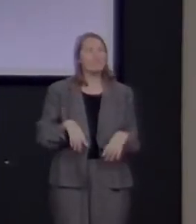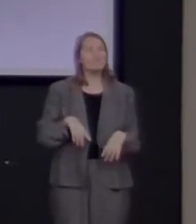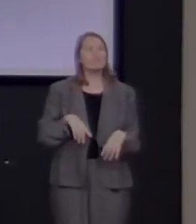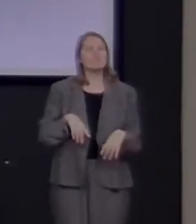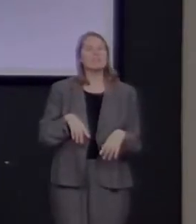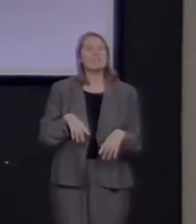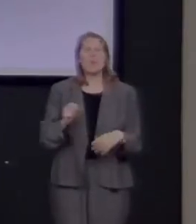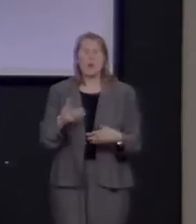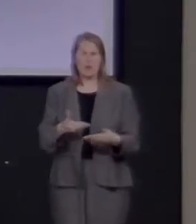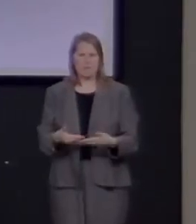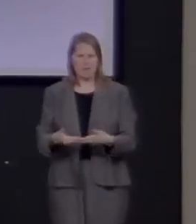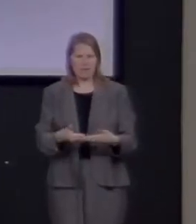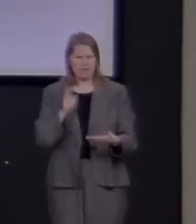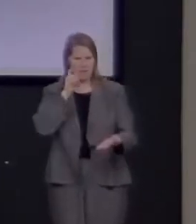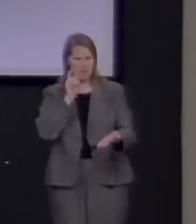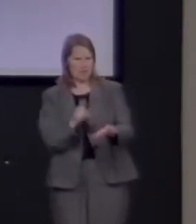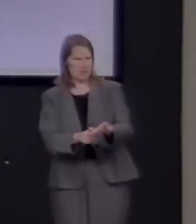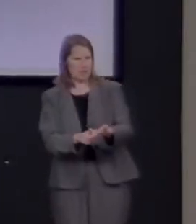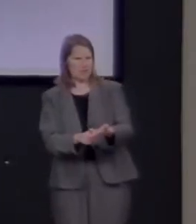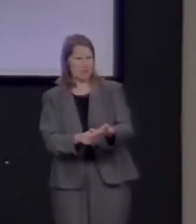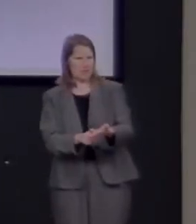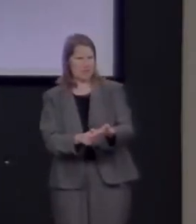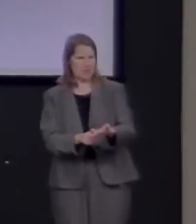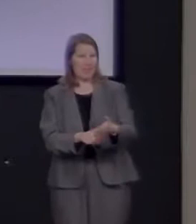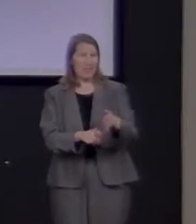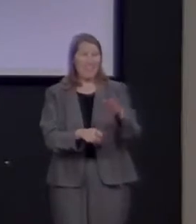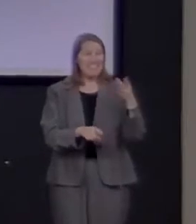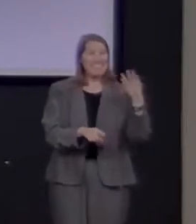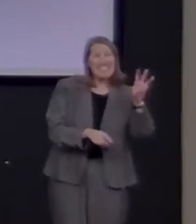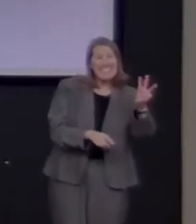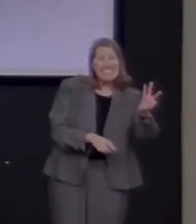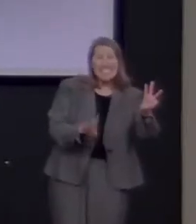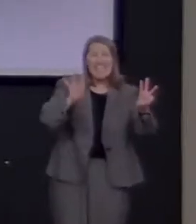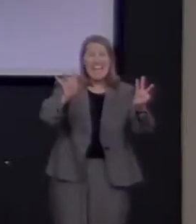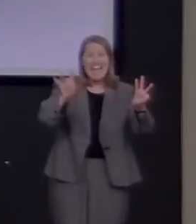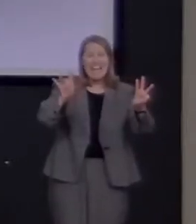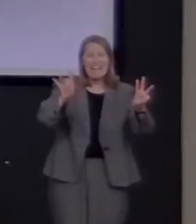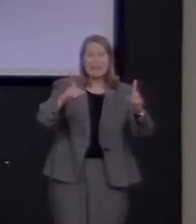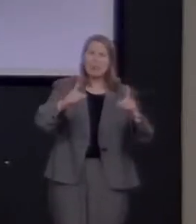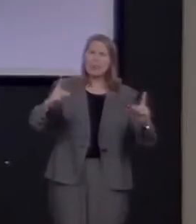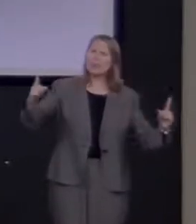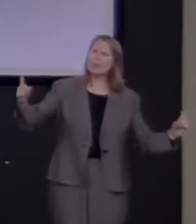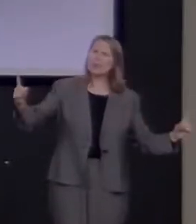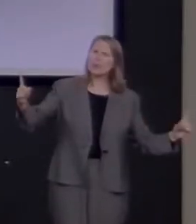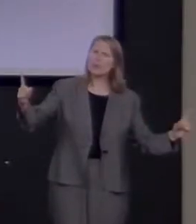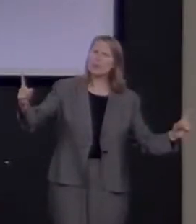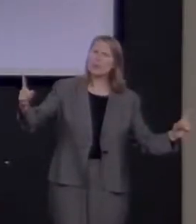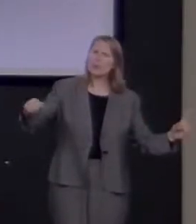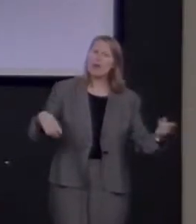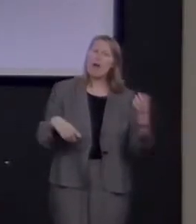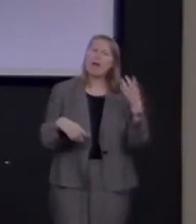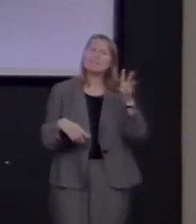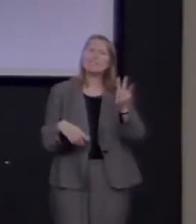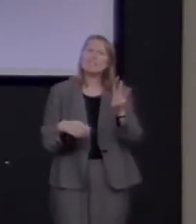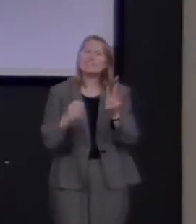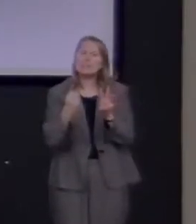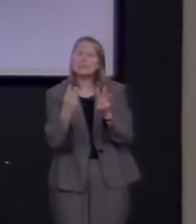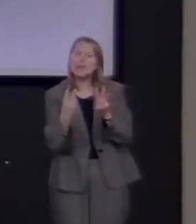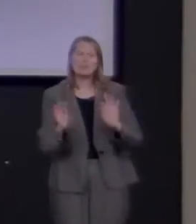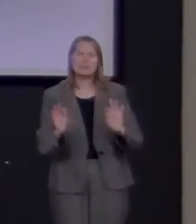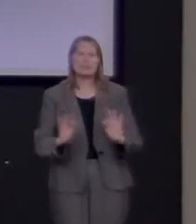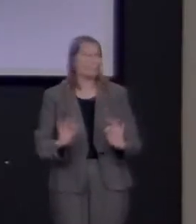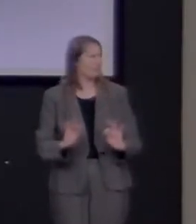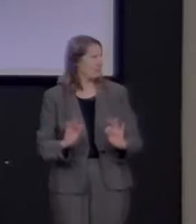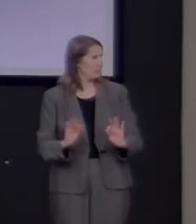this discrimination is how different these numbers are, or what their numerical difference or distance is.